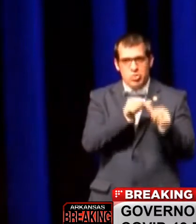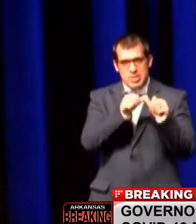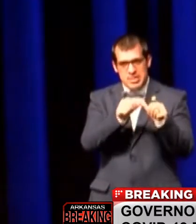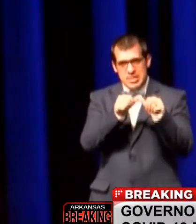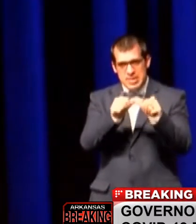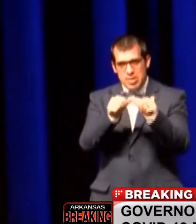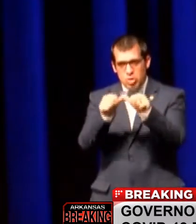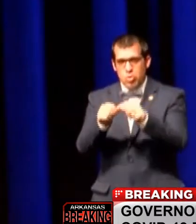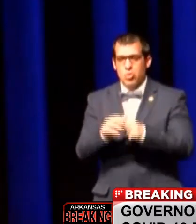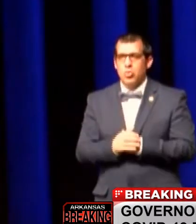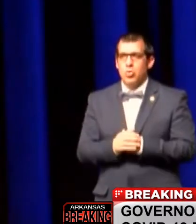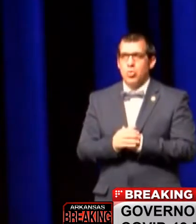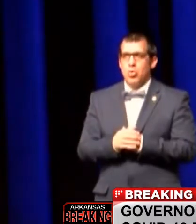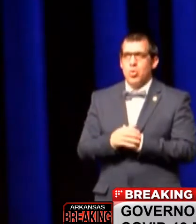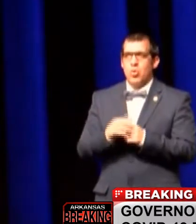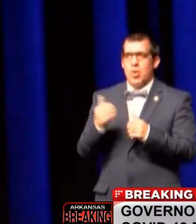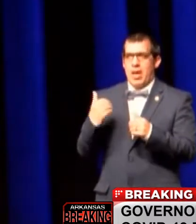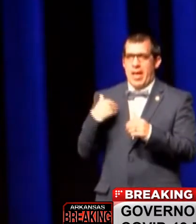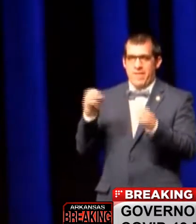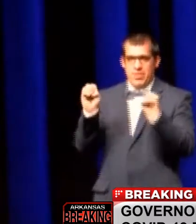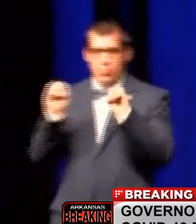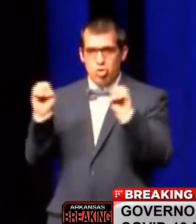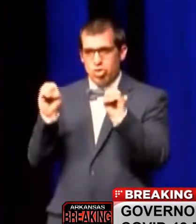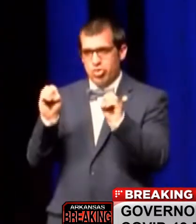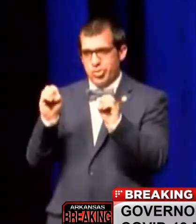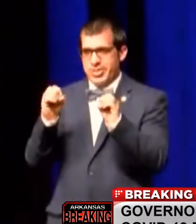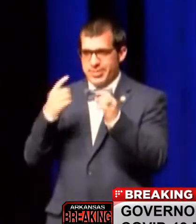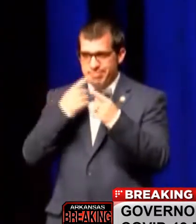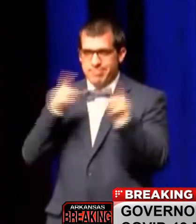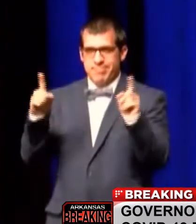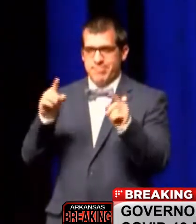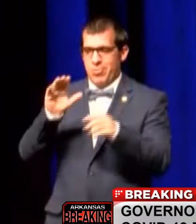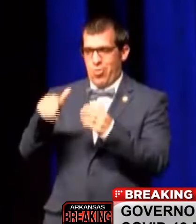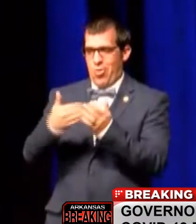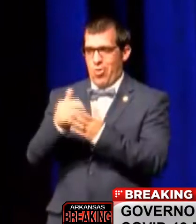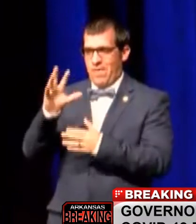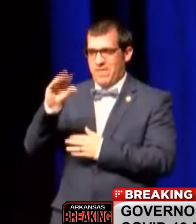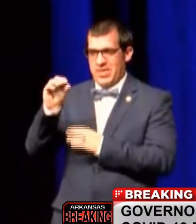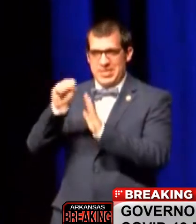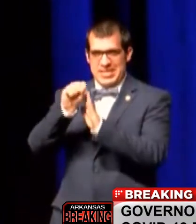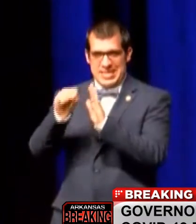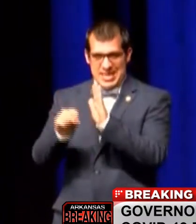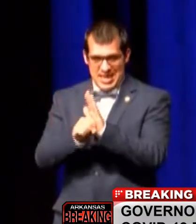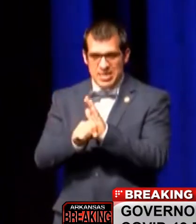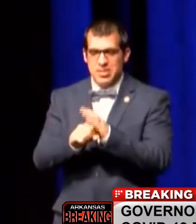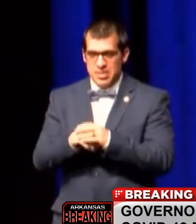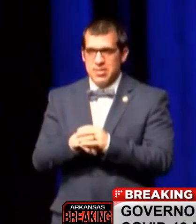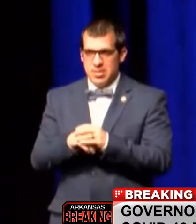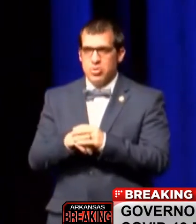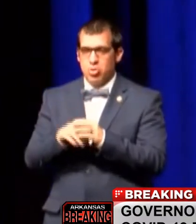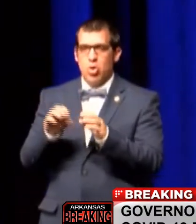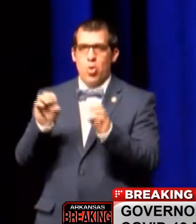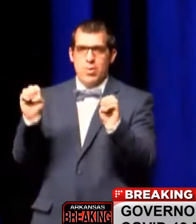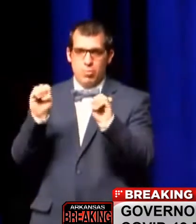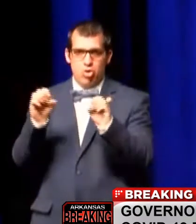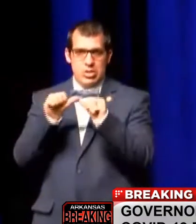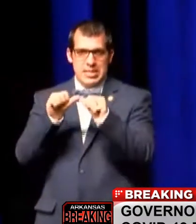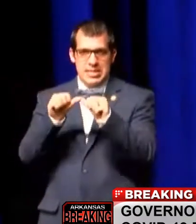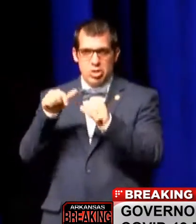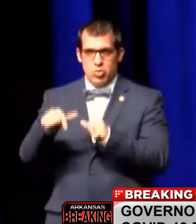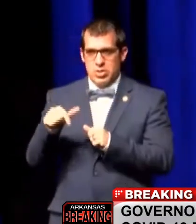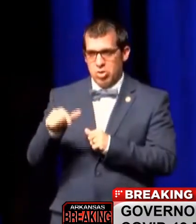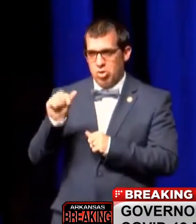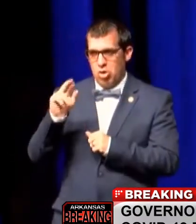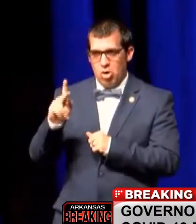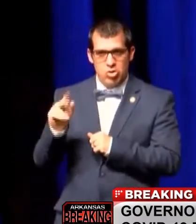that we have emergencies declared in all 50 states, and so the emergency continues in Arkansas